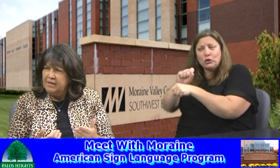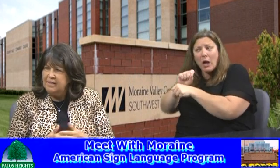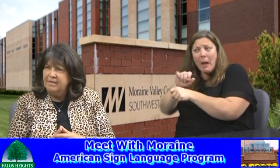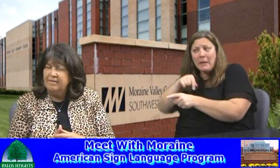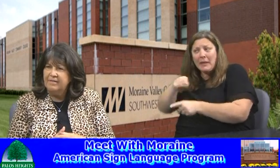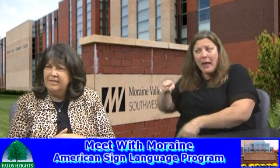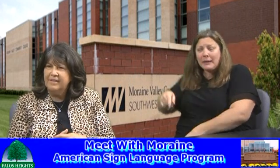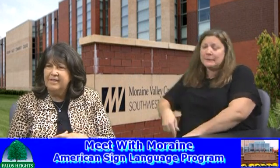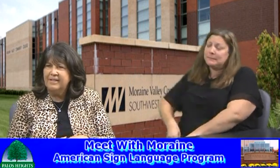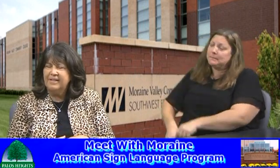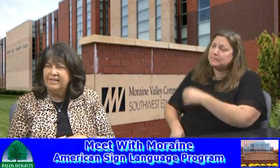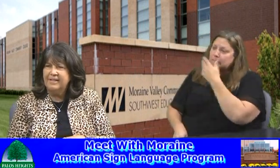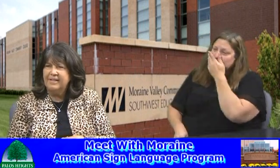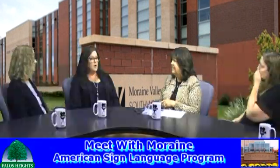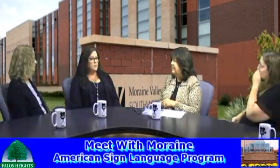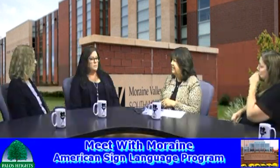in?